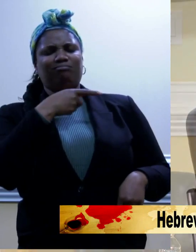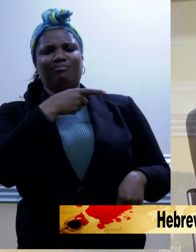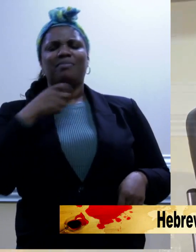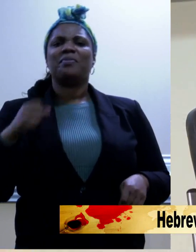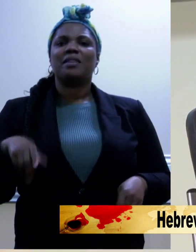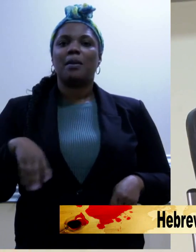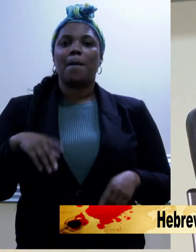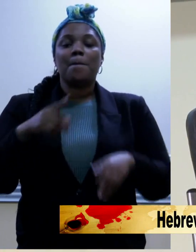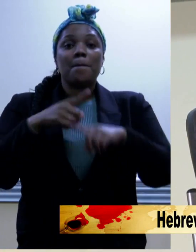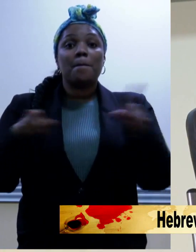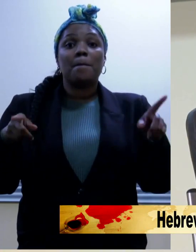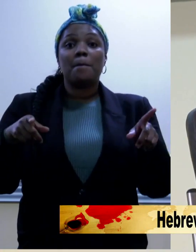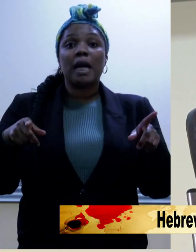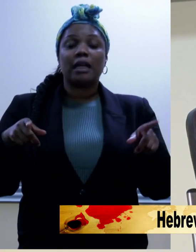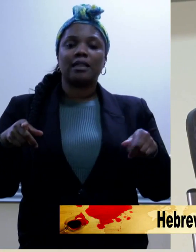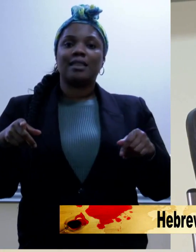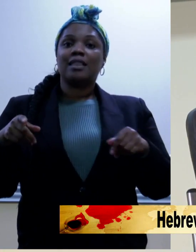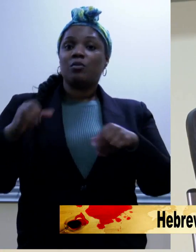But